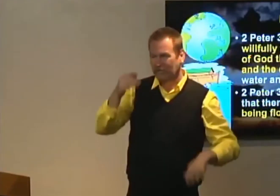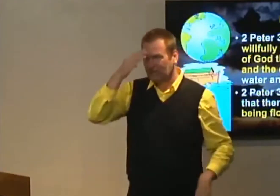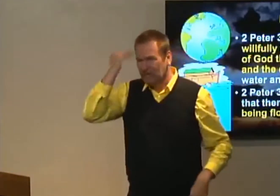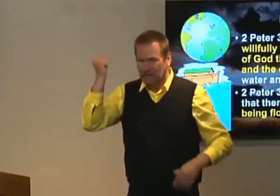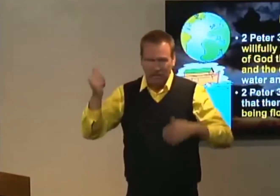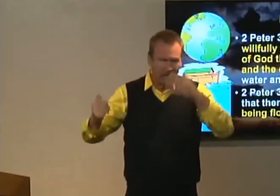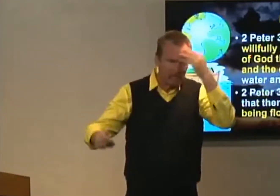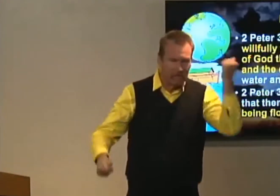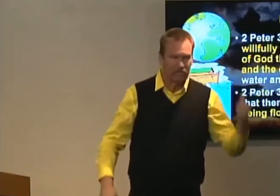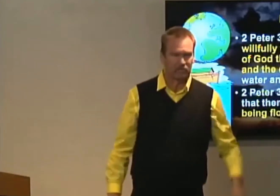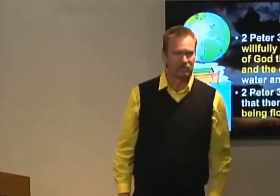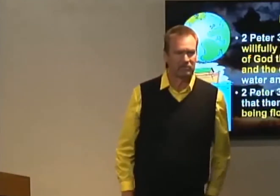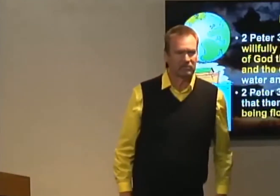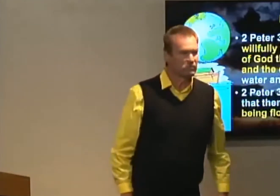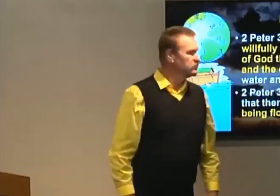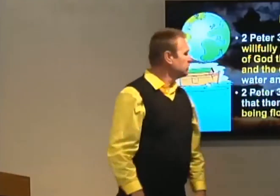we forget.